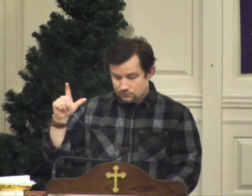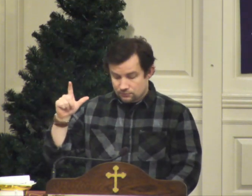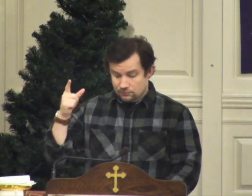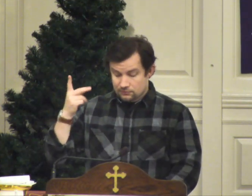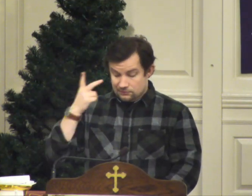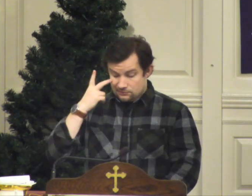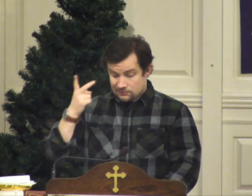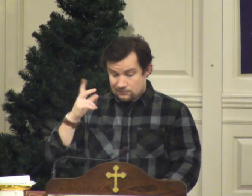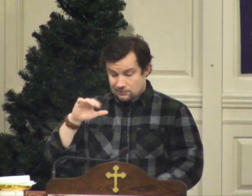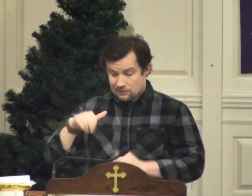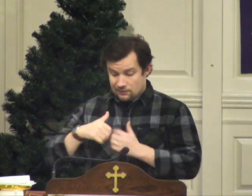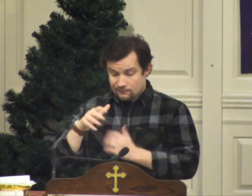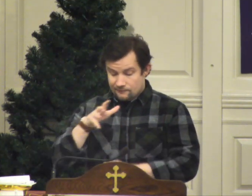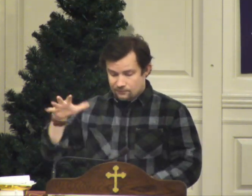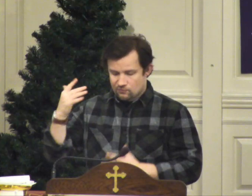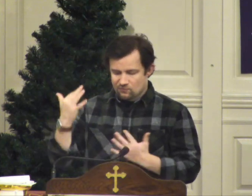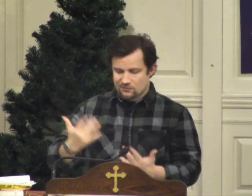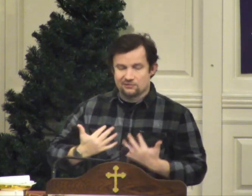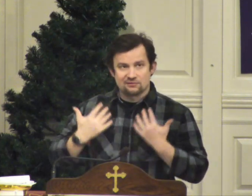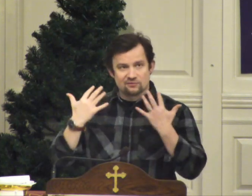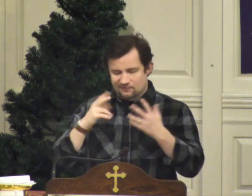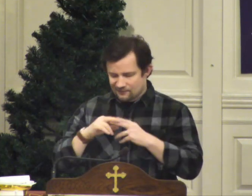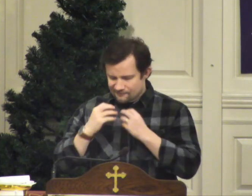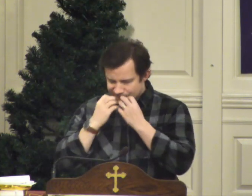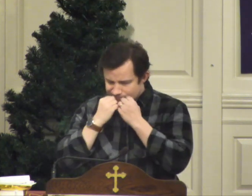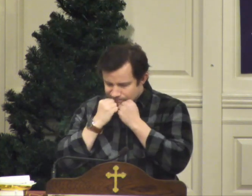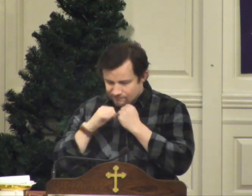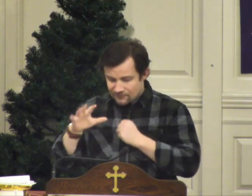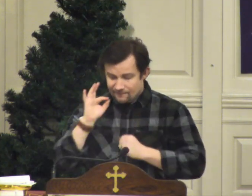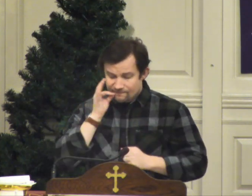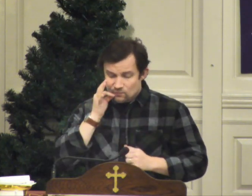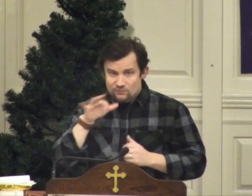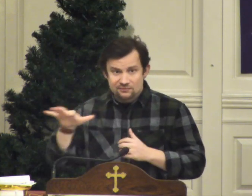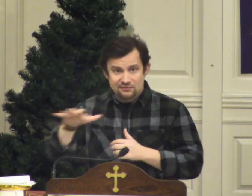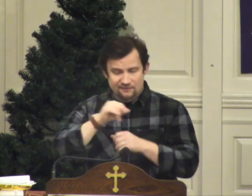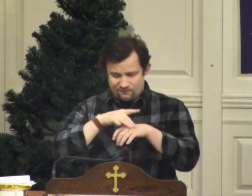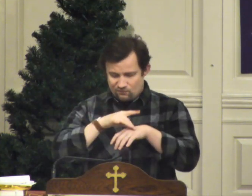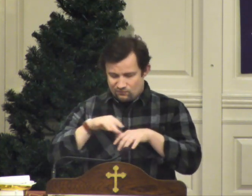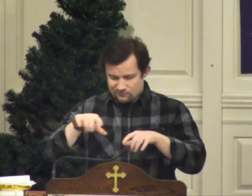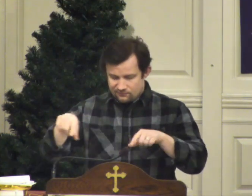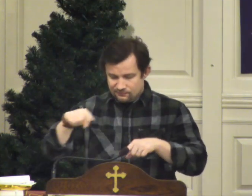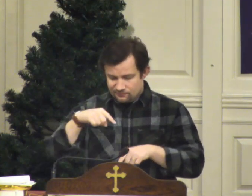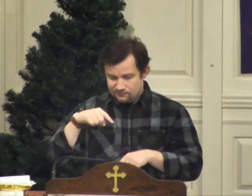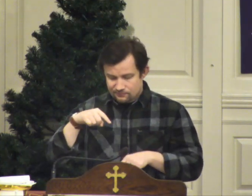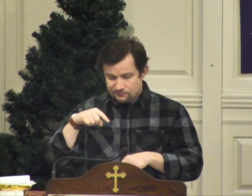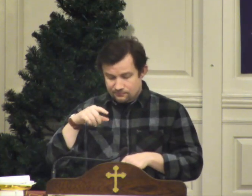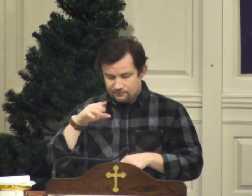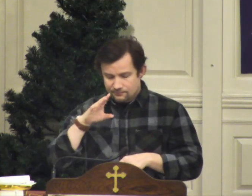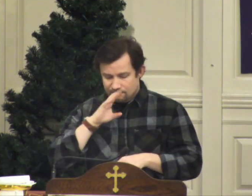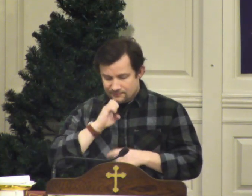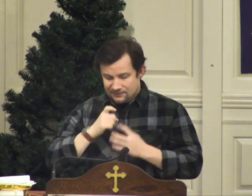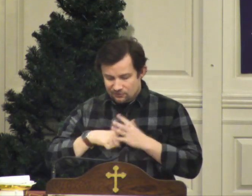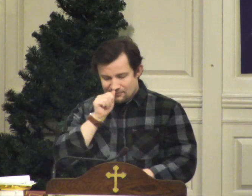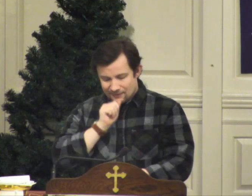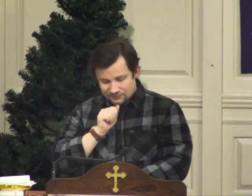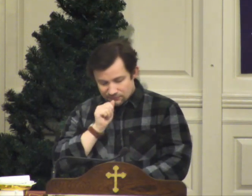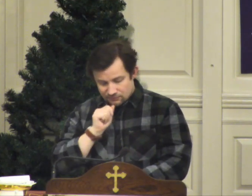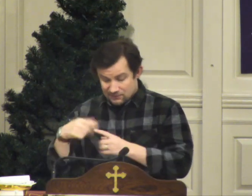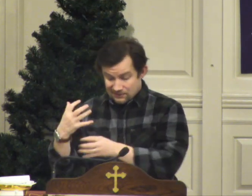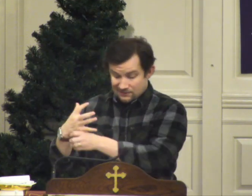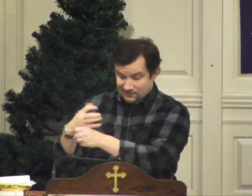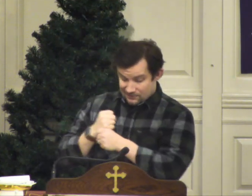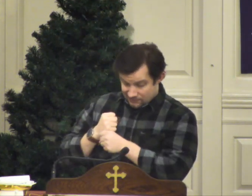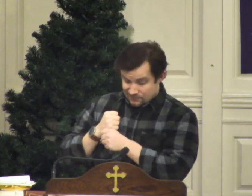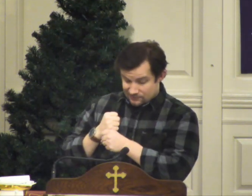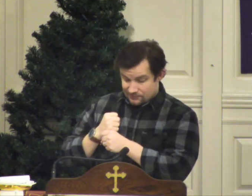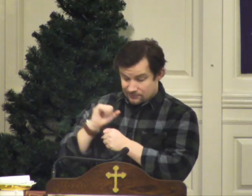coming of the Lord. See how the farmer waits for the precious fruit of the earth, being patient with it,